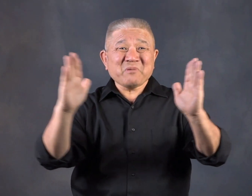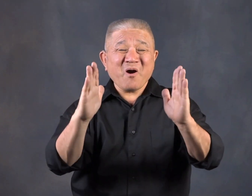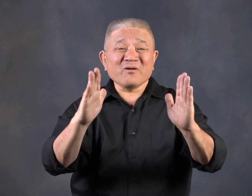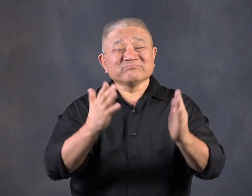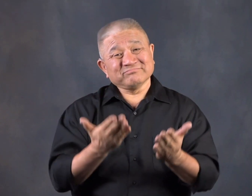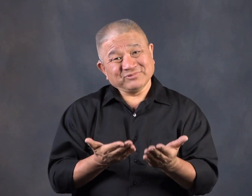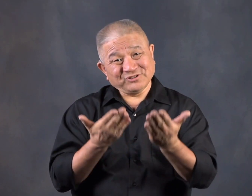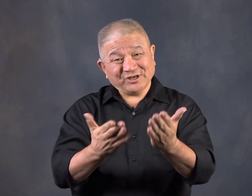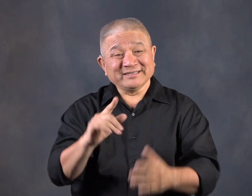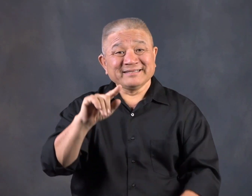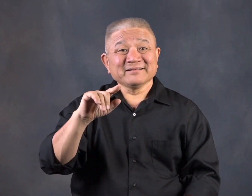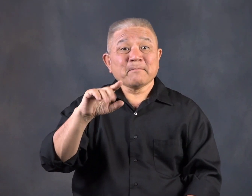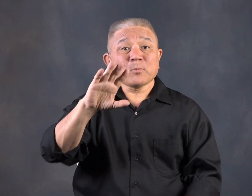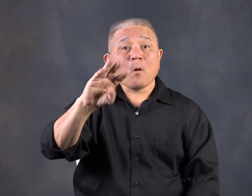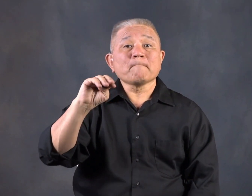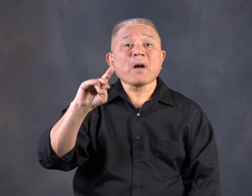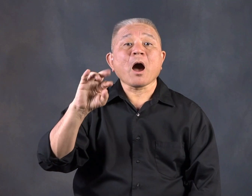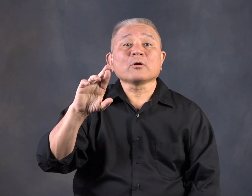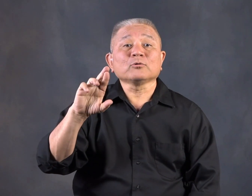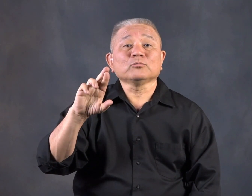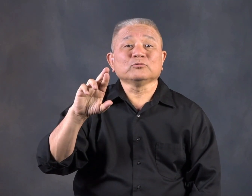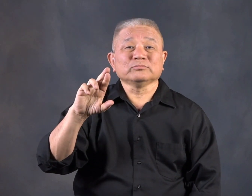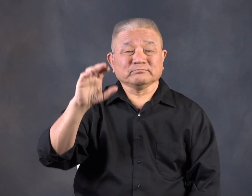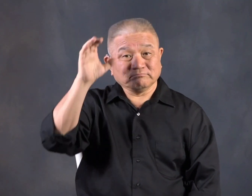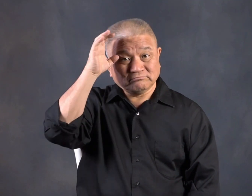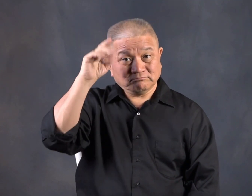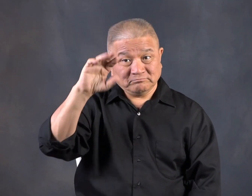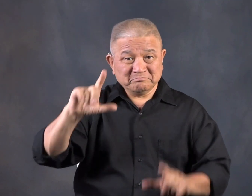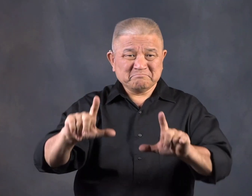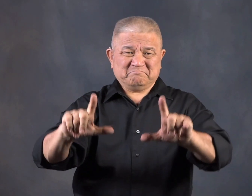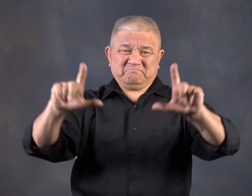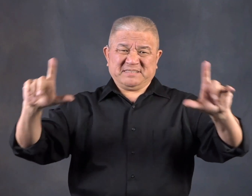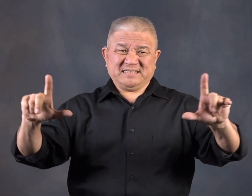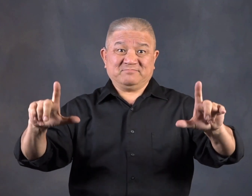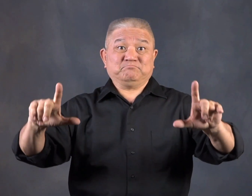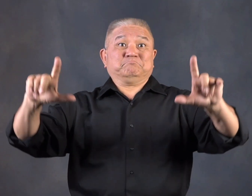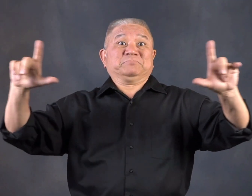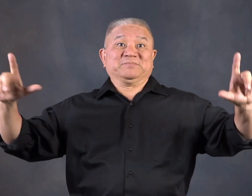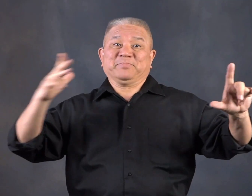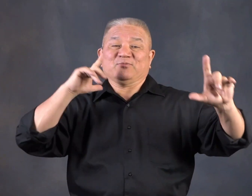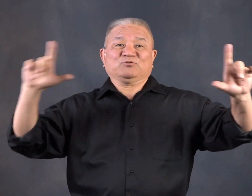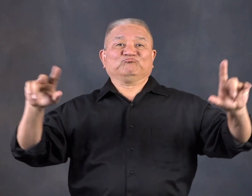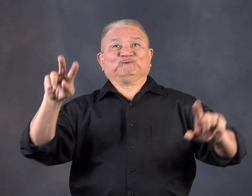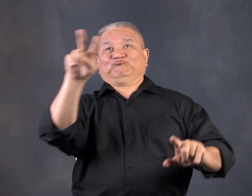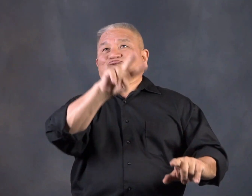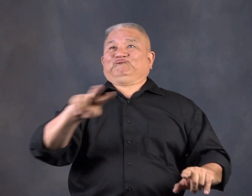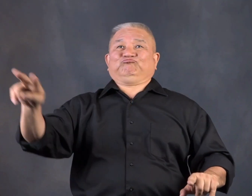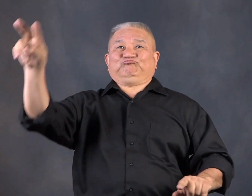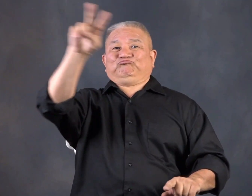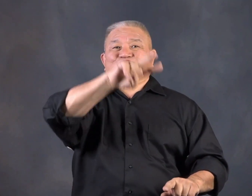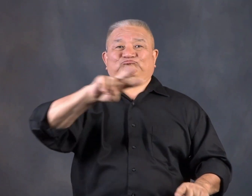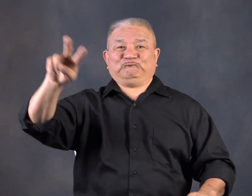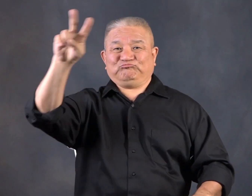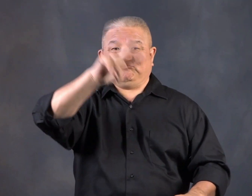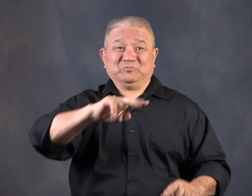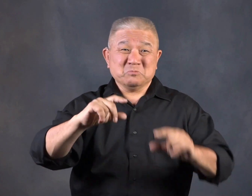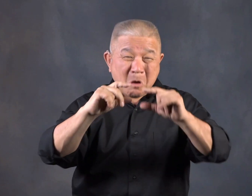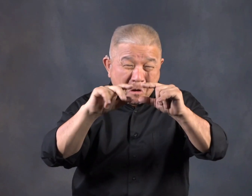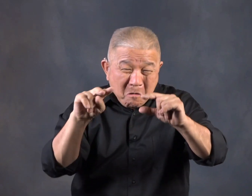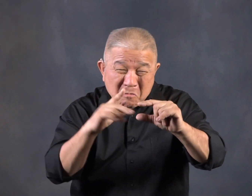room. For sign language classes, I really recommend a large monitor. The bigger the better. Using a small screen